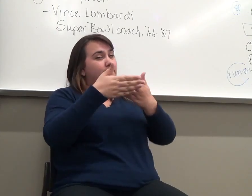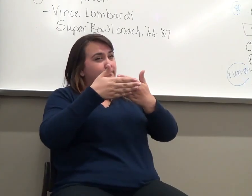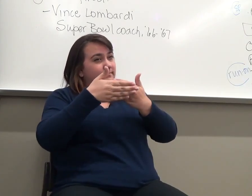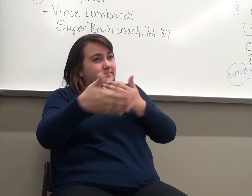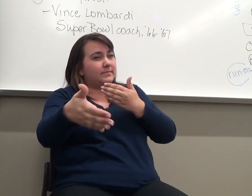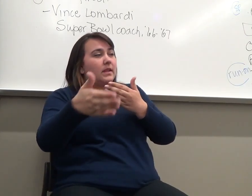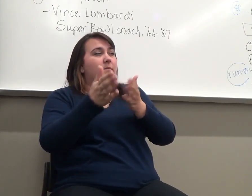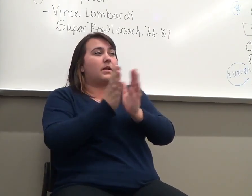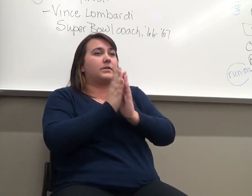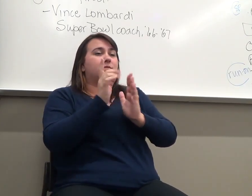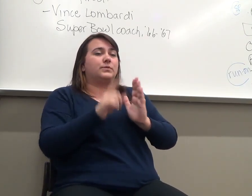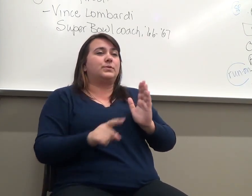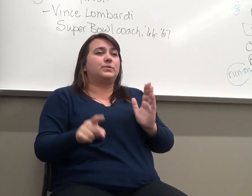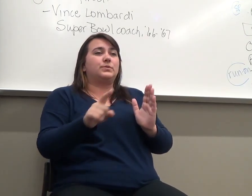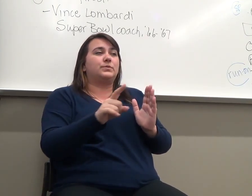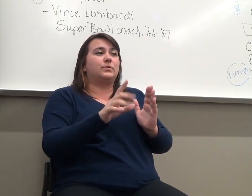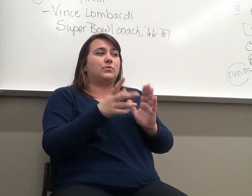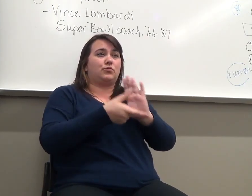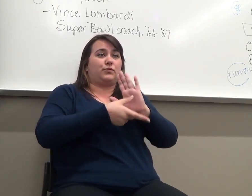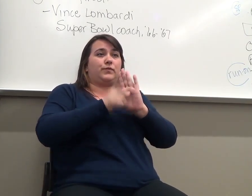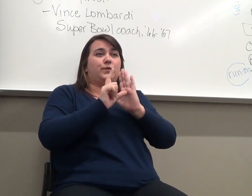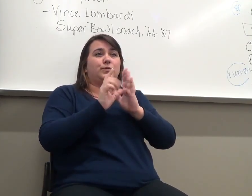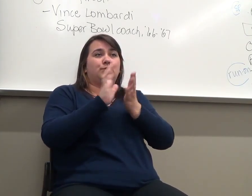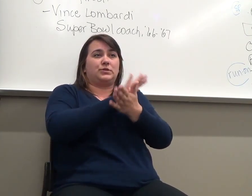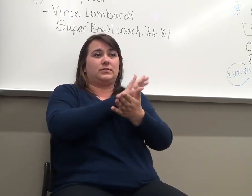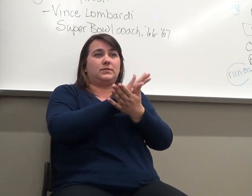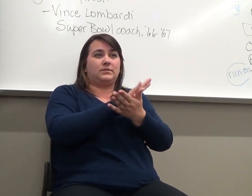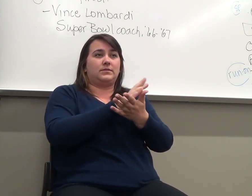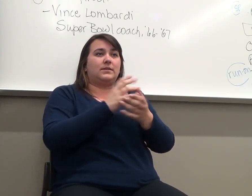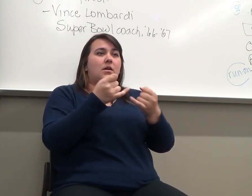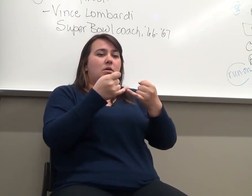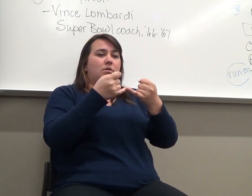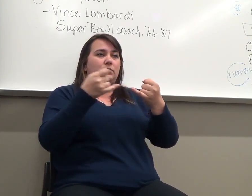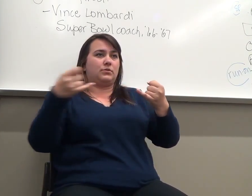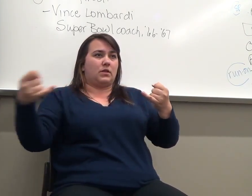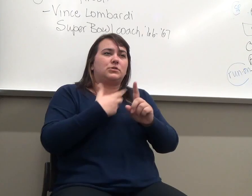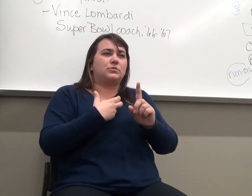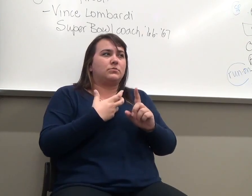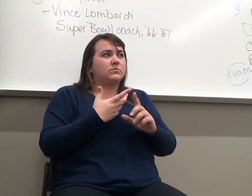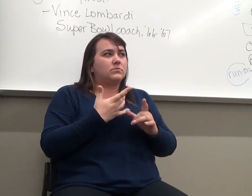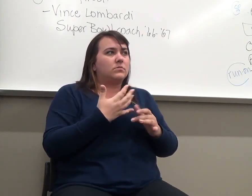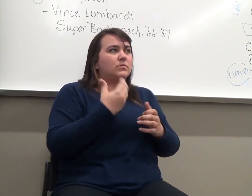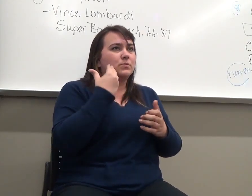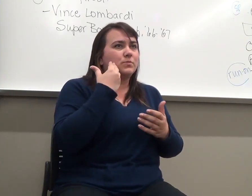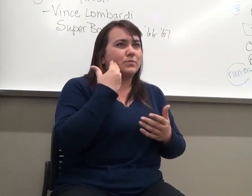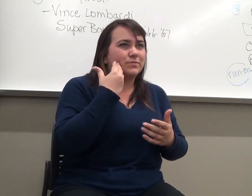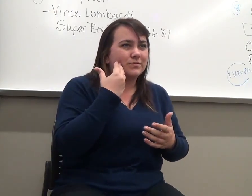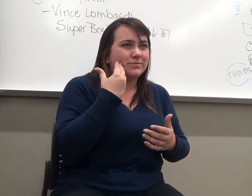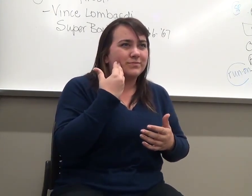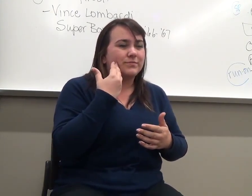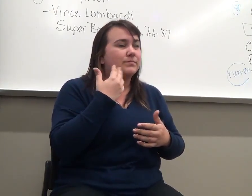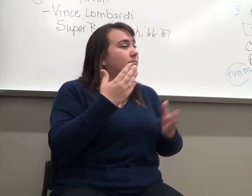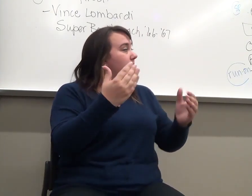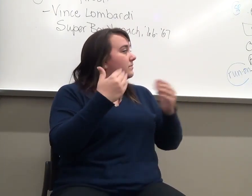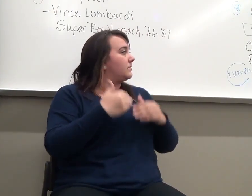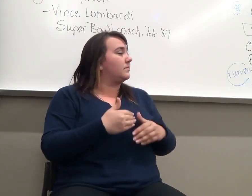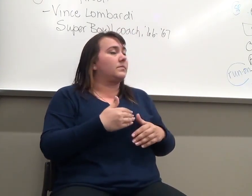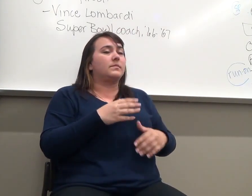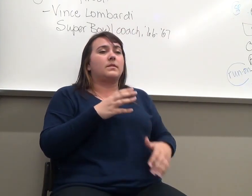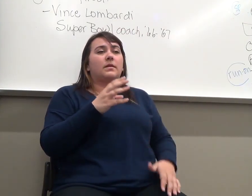Yeah. Don't you want, Yeah. What childhood memory would make this person grin from ear to ear? I